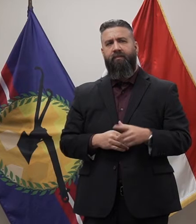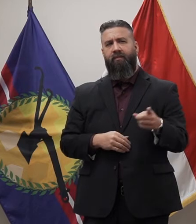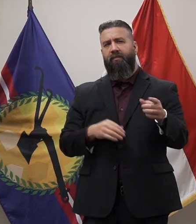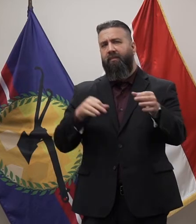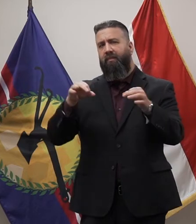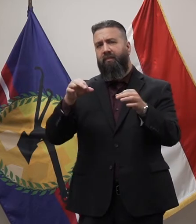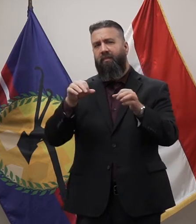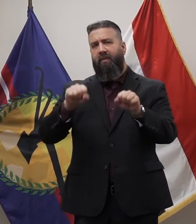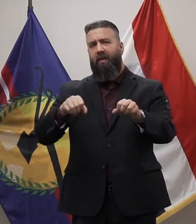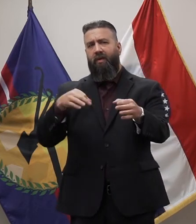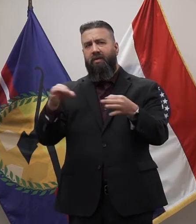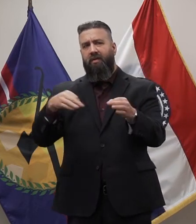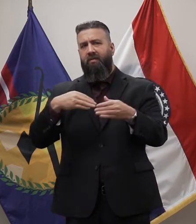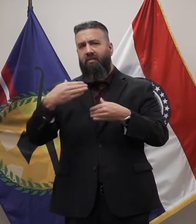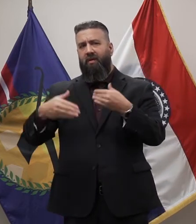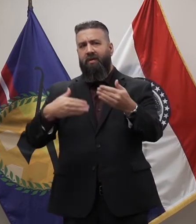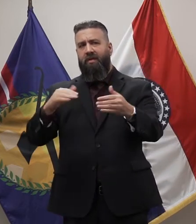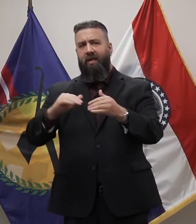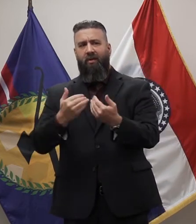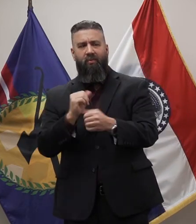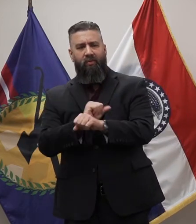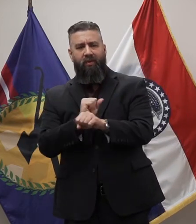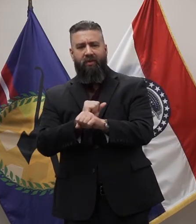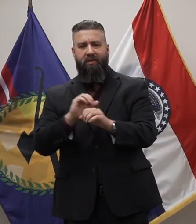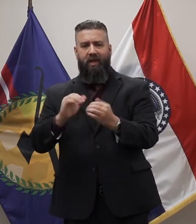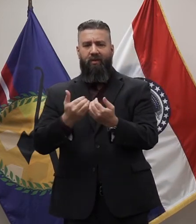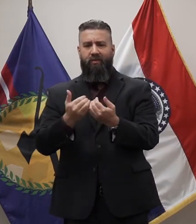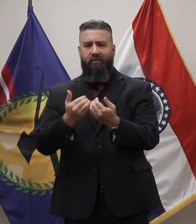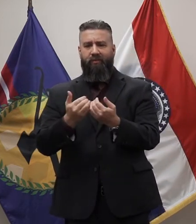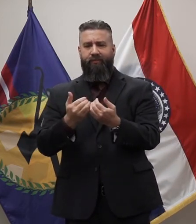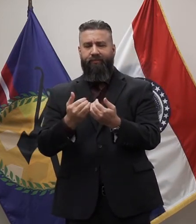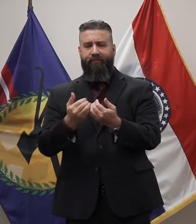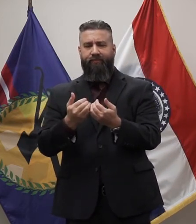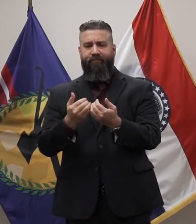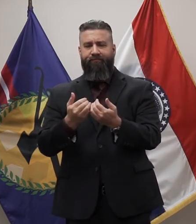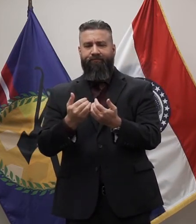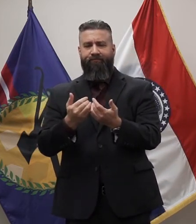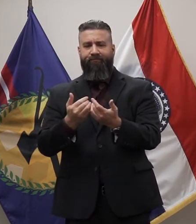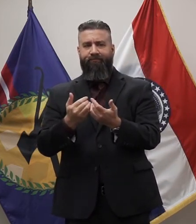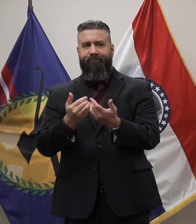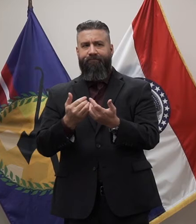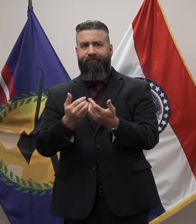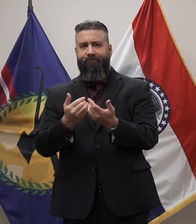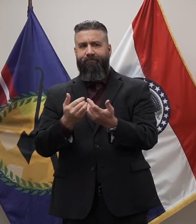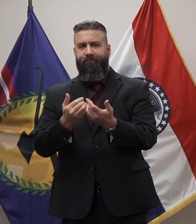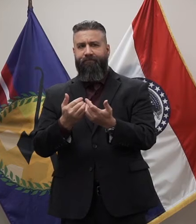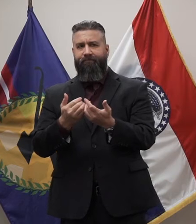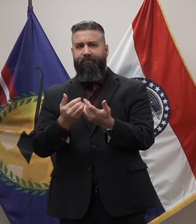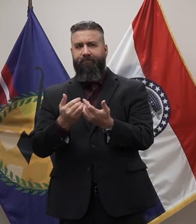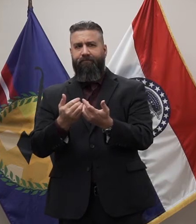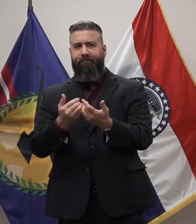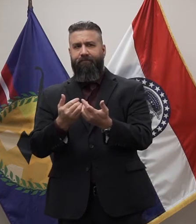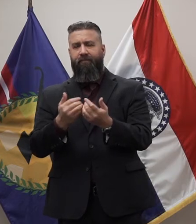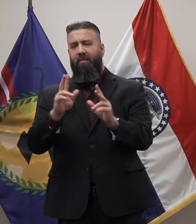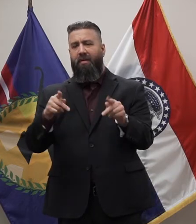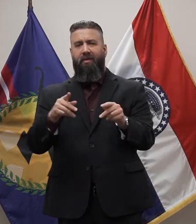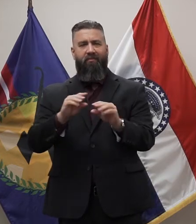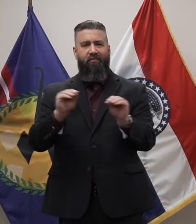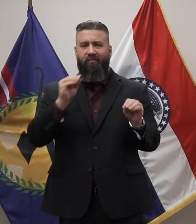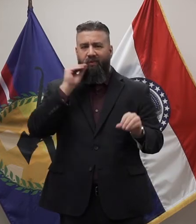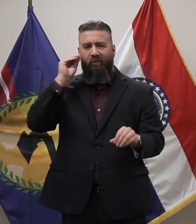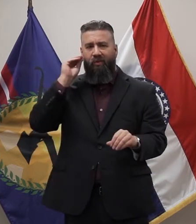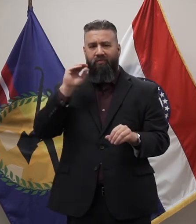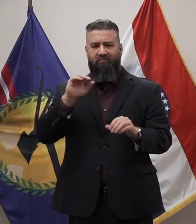through that process, how it works, and then some of the trends that you've been seeing in the county when it comes to our unhoused population?